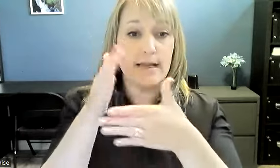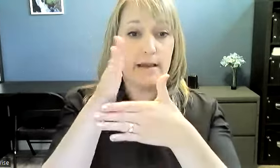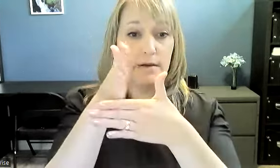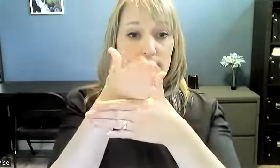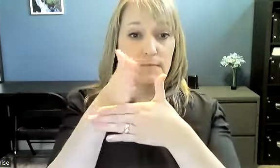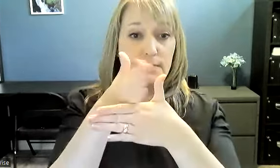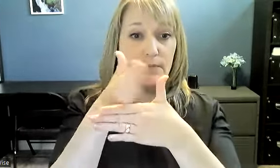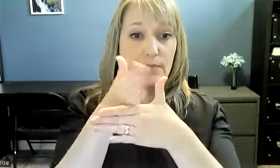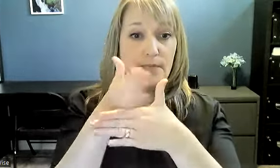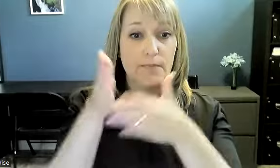signed,